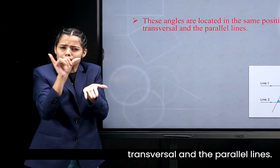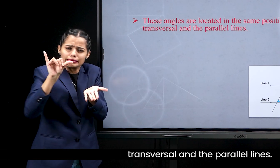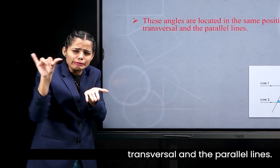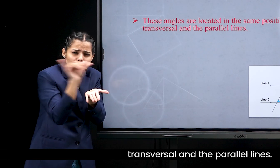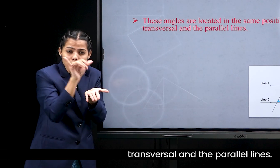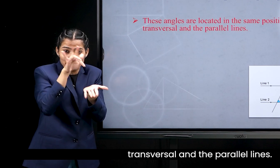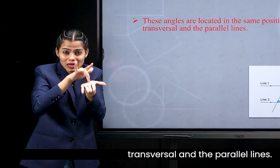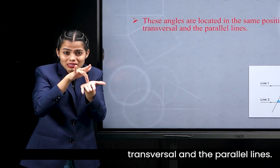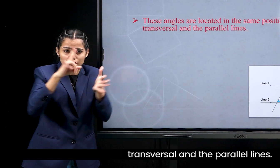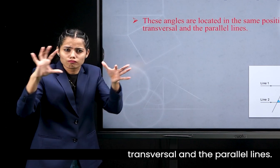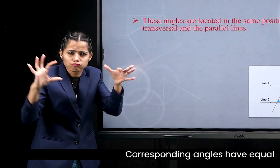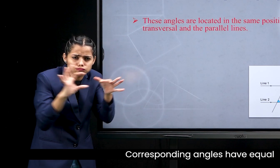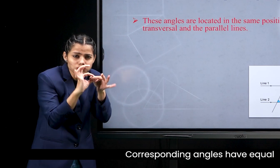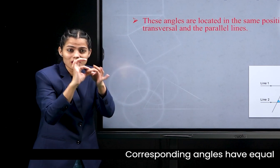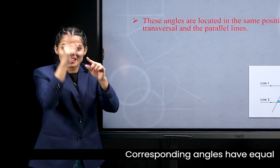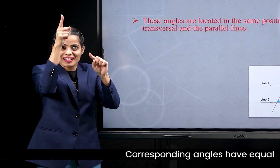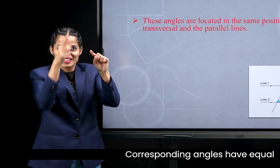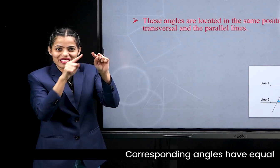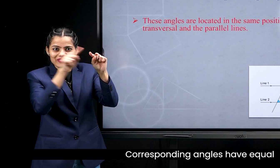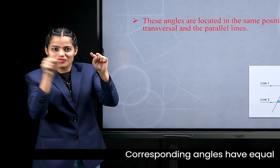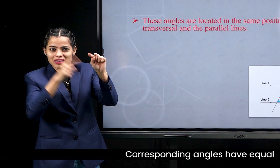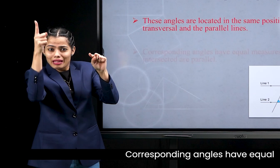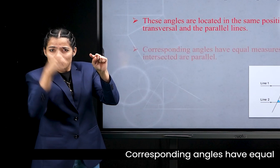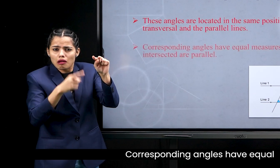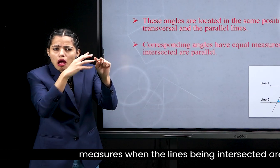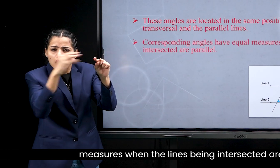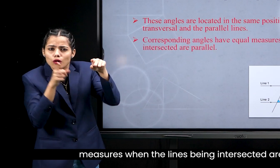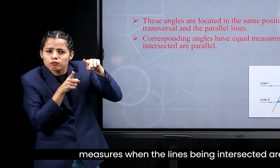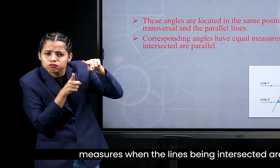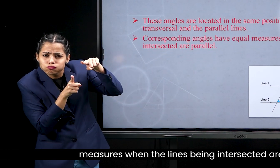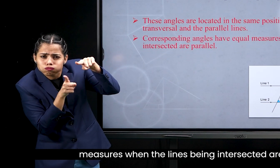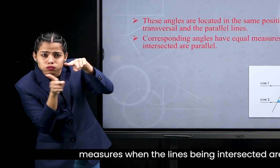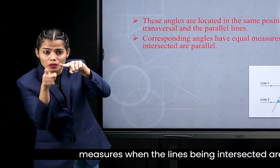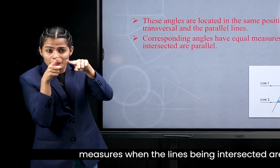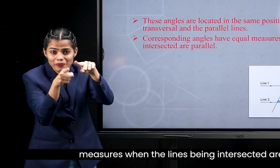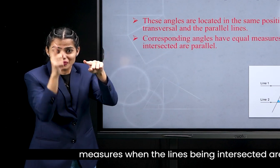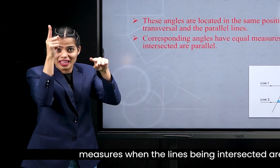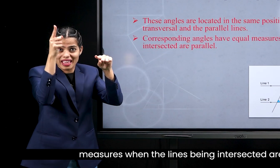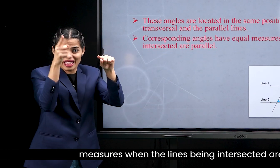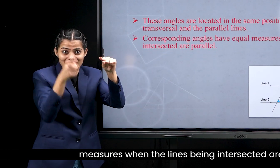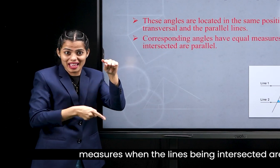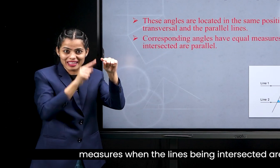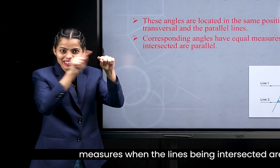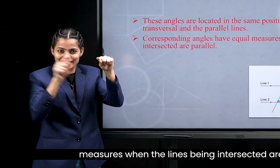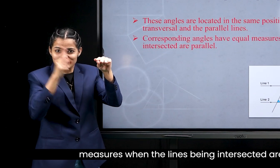parallel lines. Corresponding angles have equal measures when the lines being intersected are